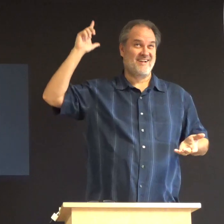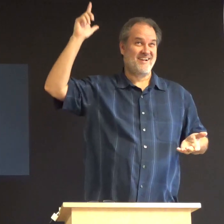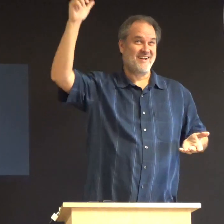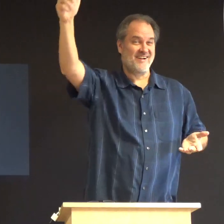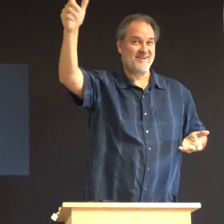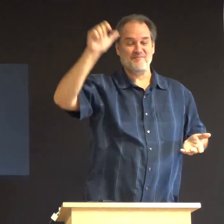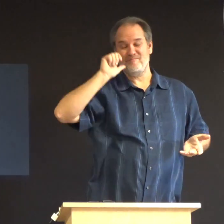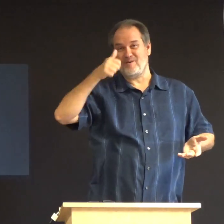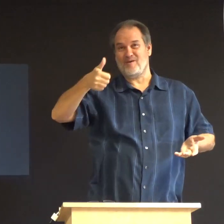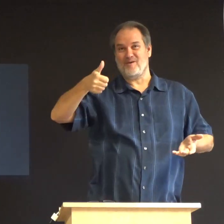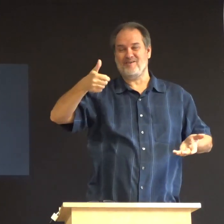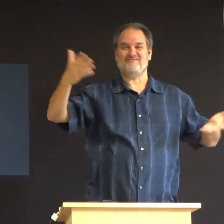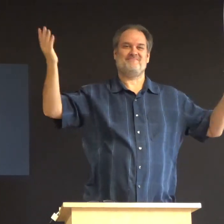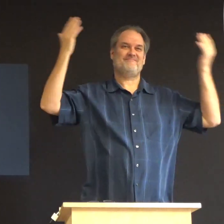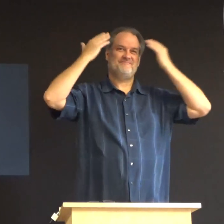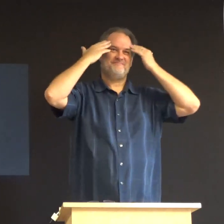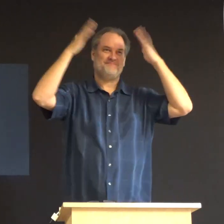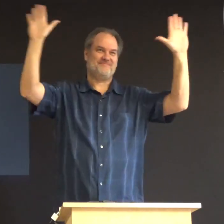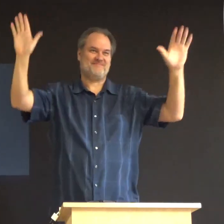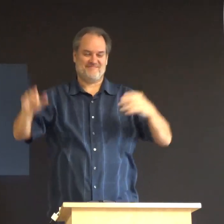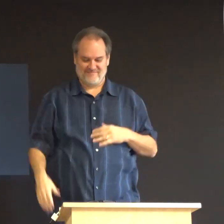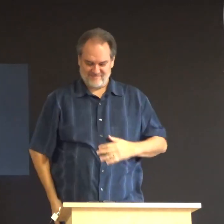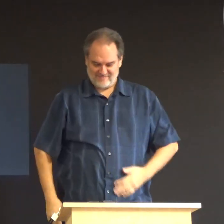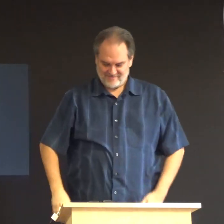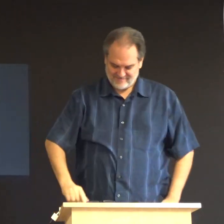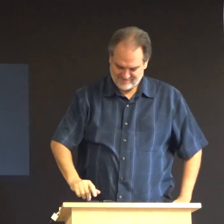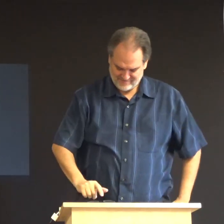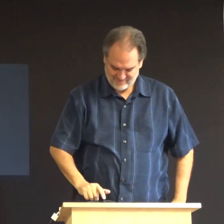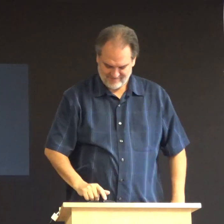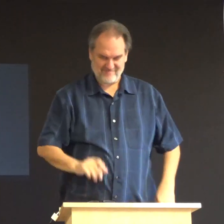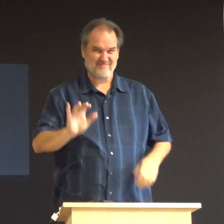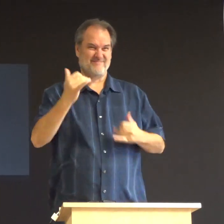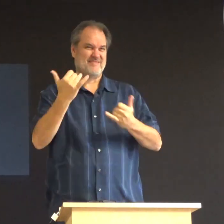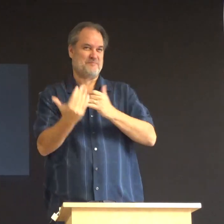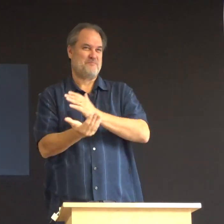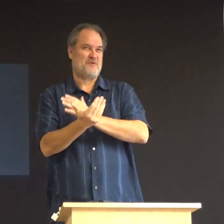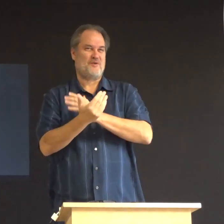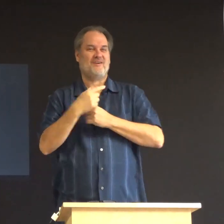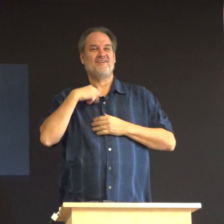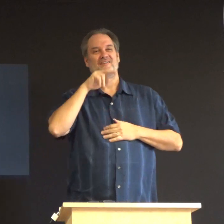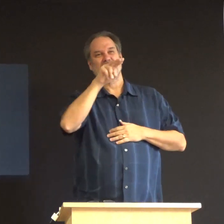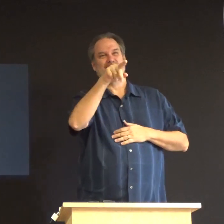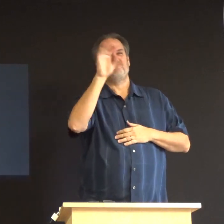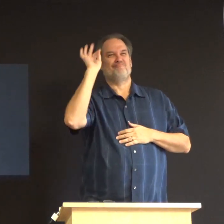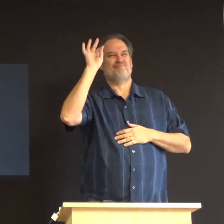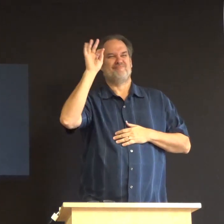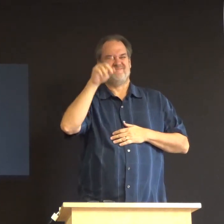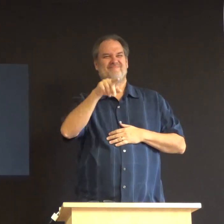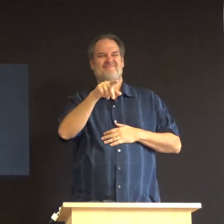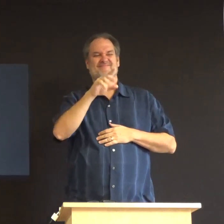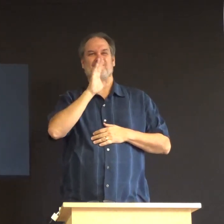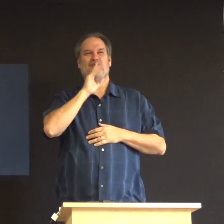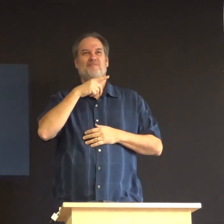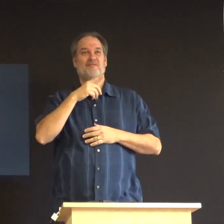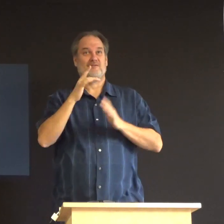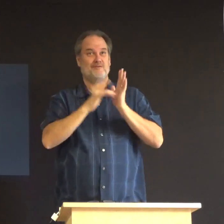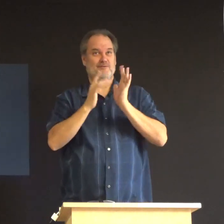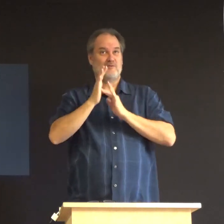know that Jesus can, and we look forward to the hope that he will come again, whether soon or later.